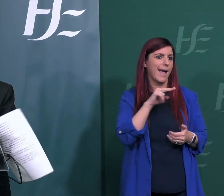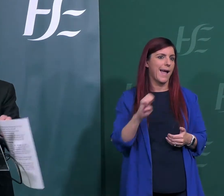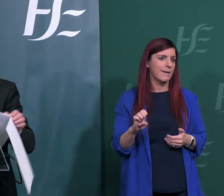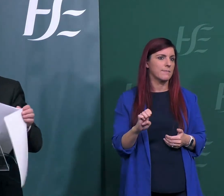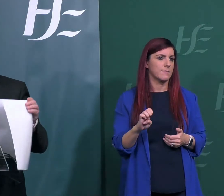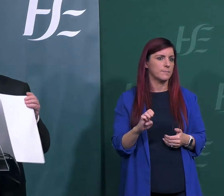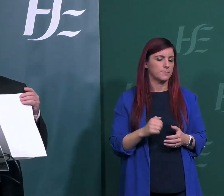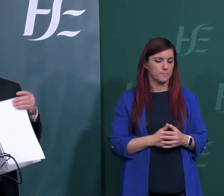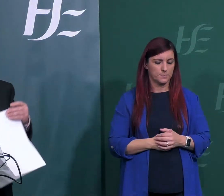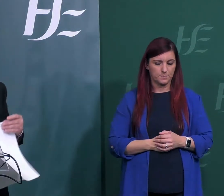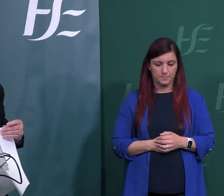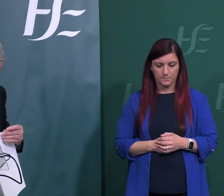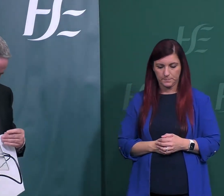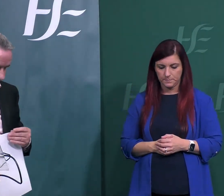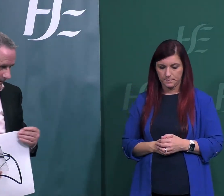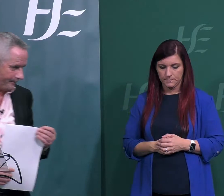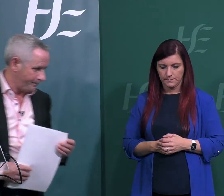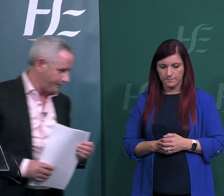I'm happy to take questions later.